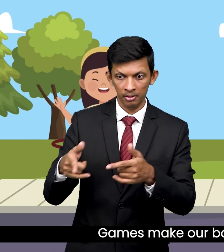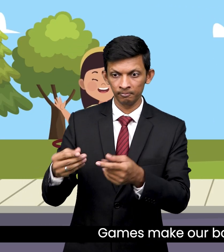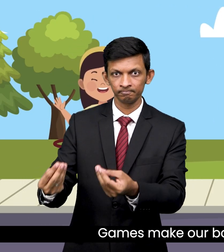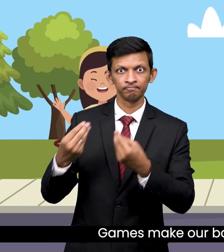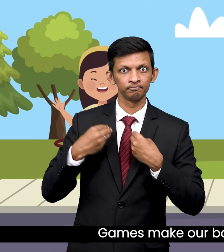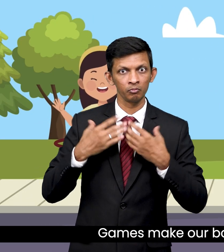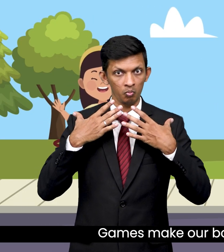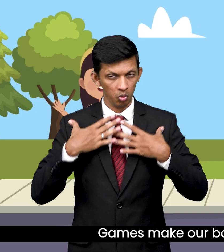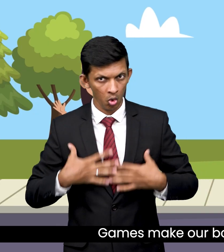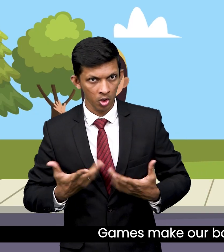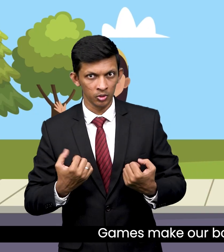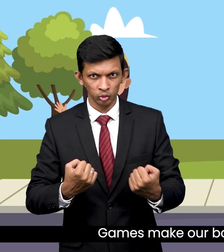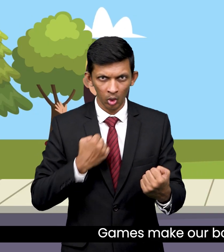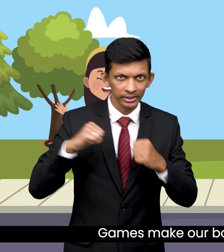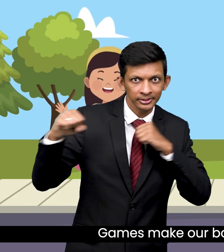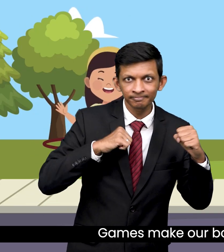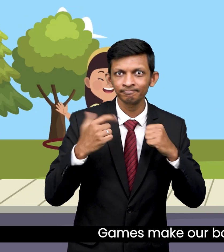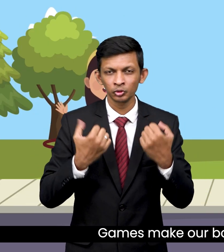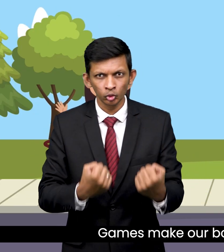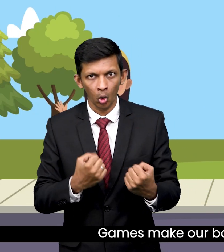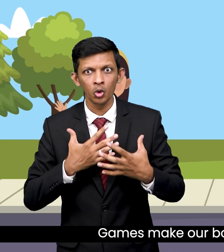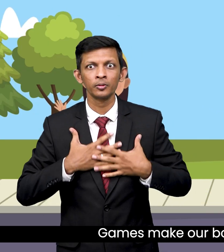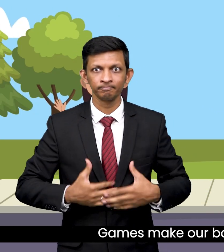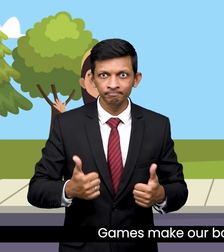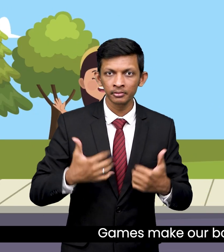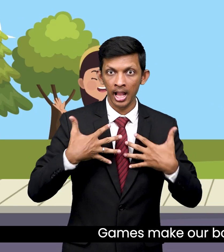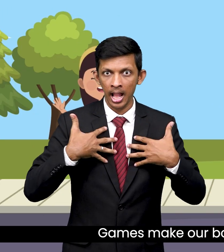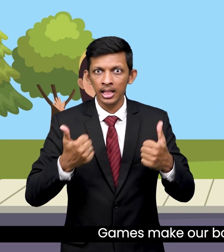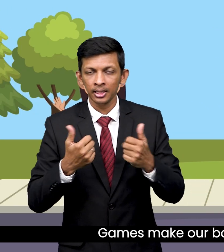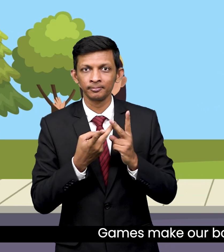Games make our body strong and healthy.